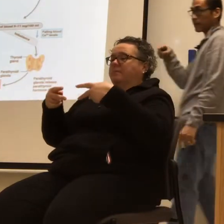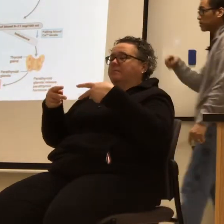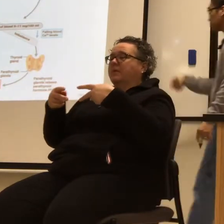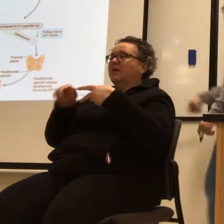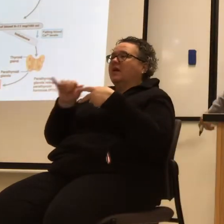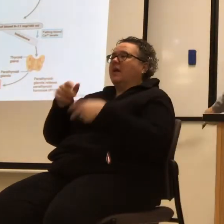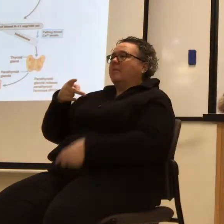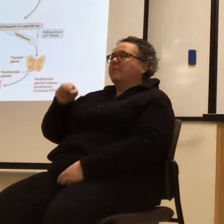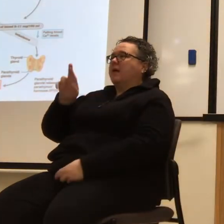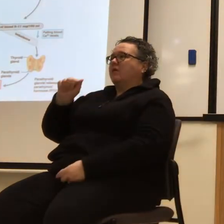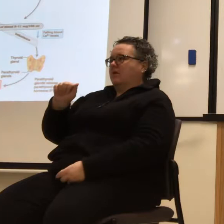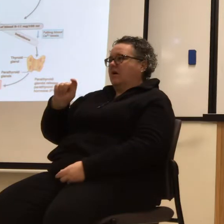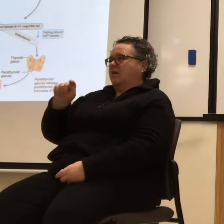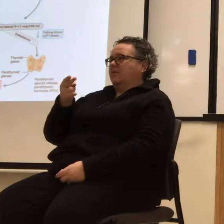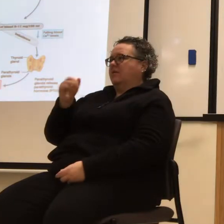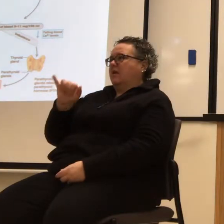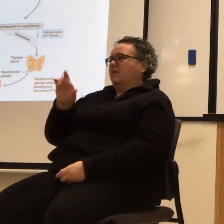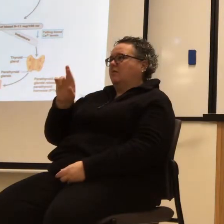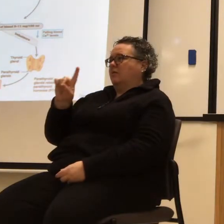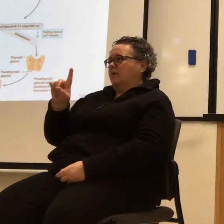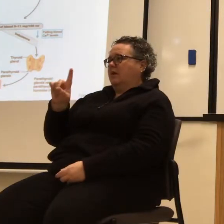parathyroid glands.